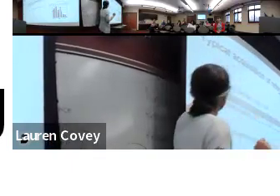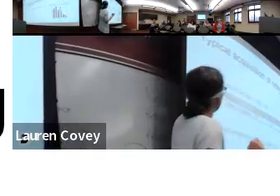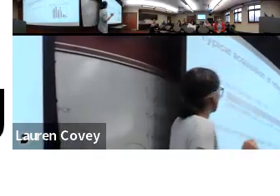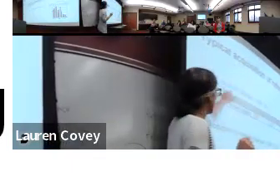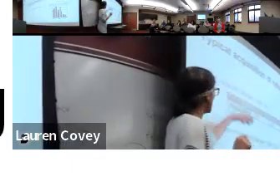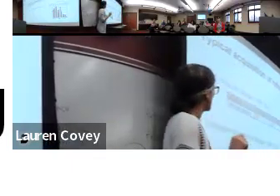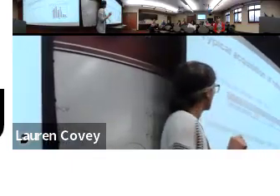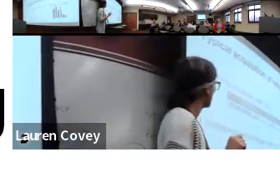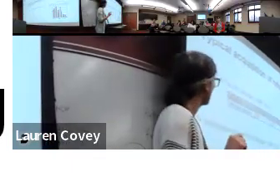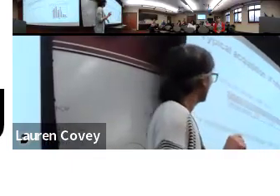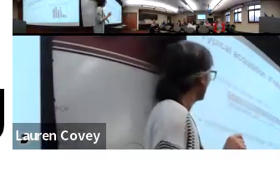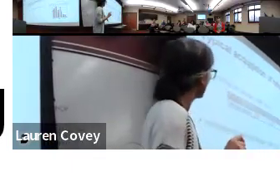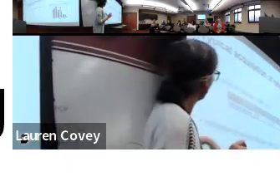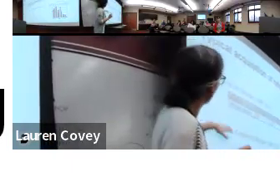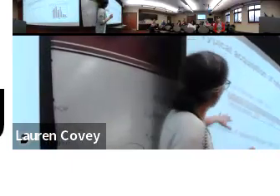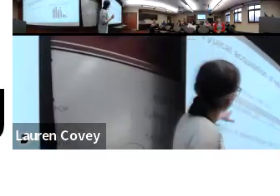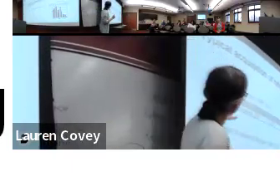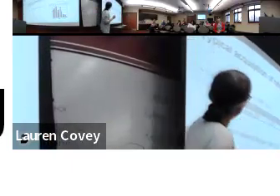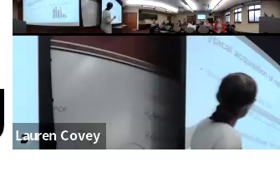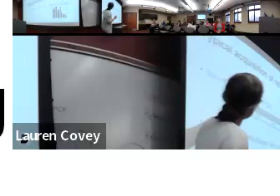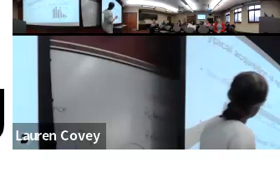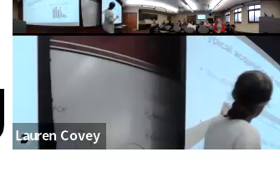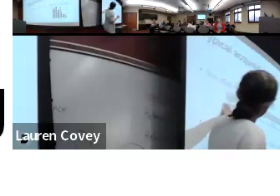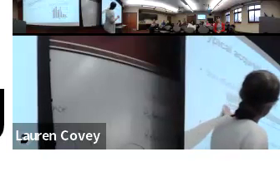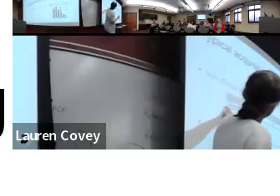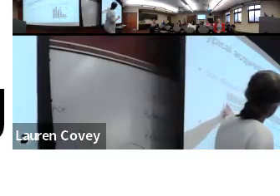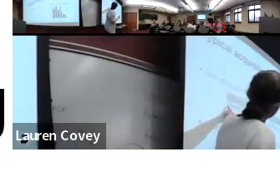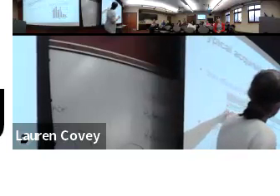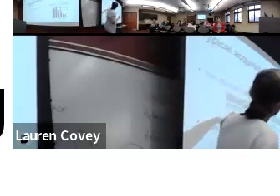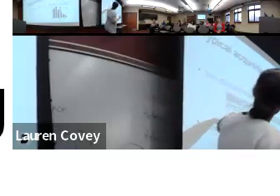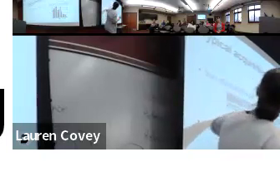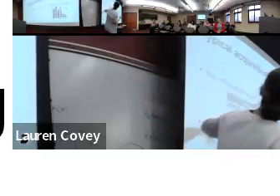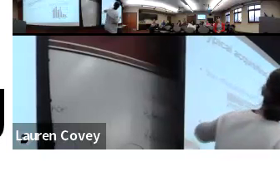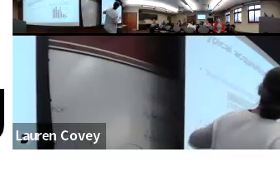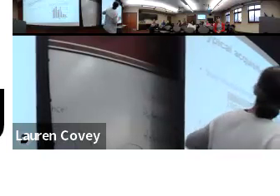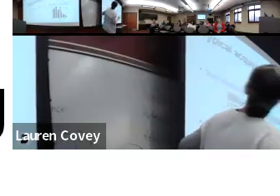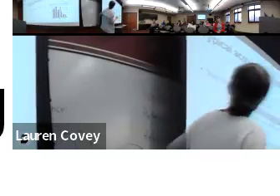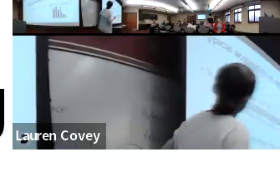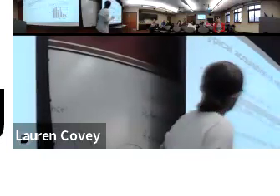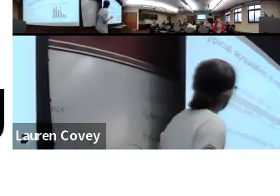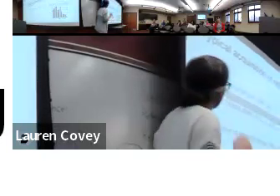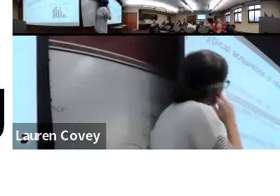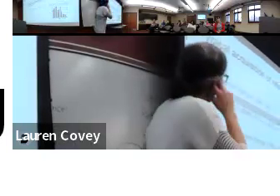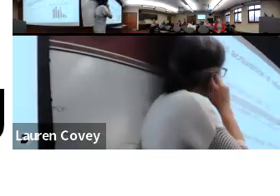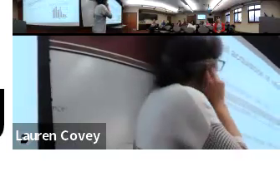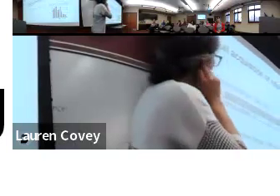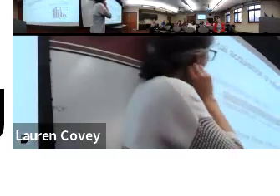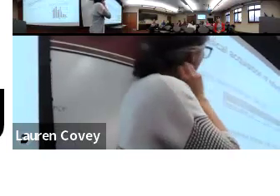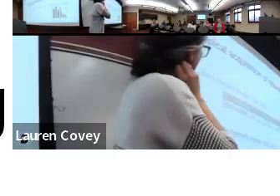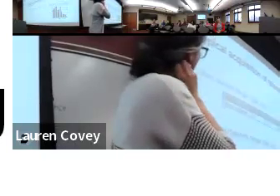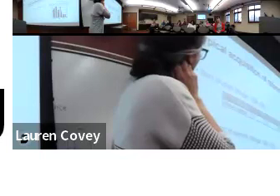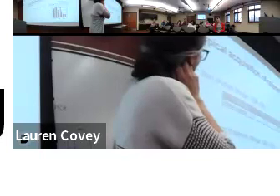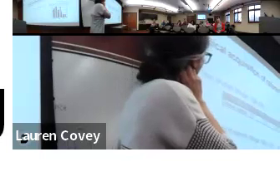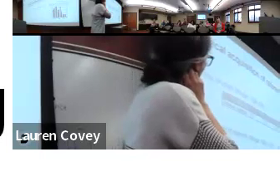And the same thing for story structure. So what we see here in this table from work by